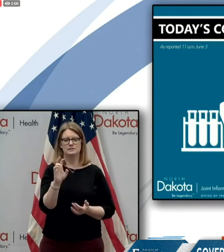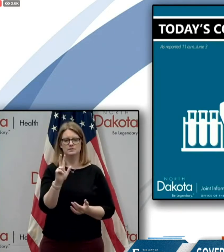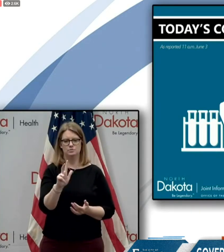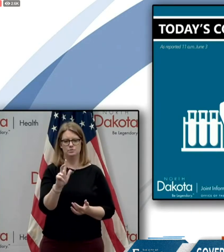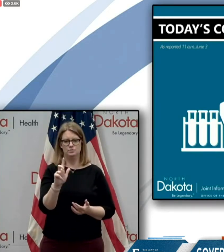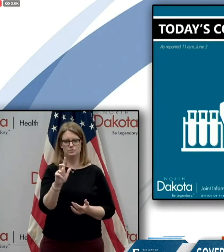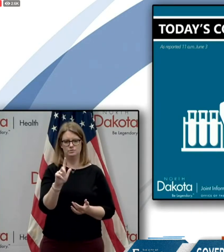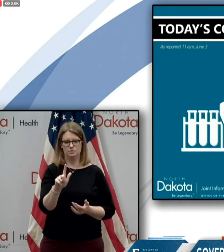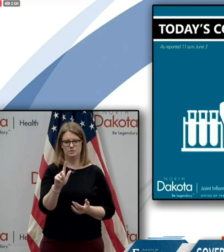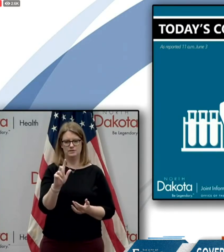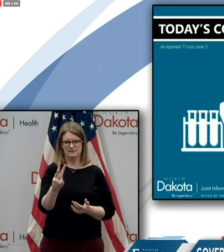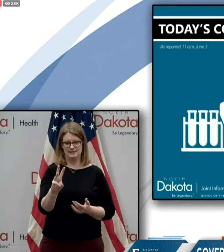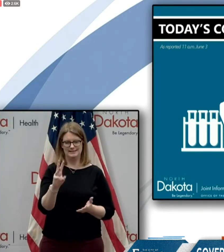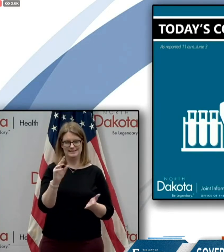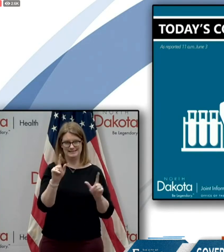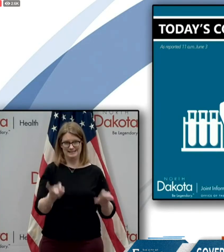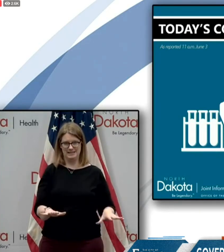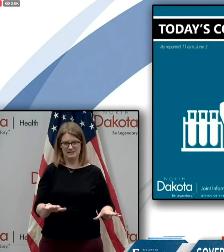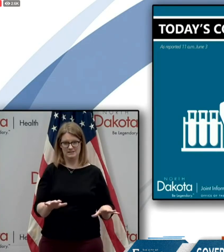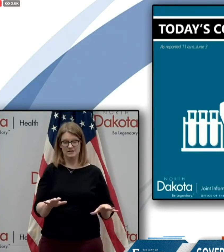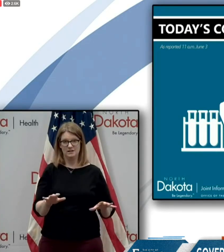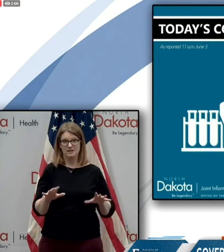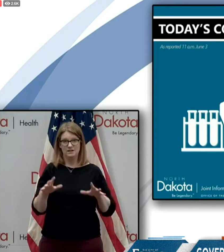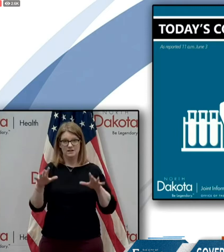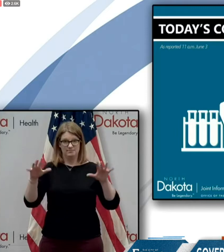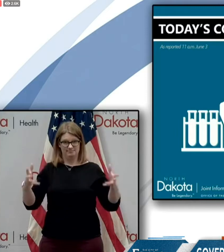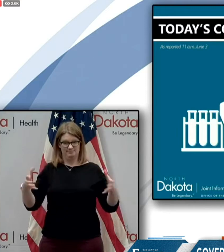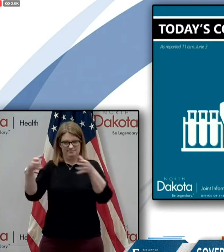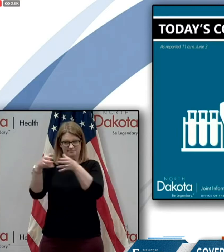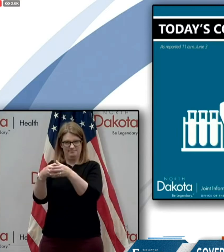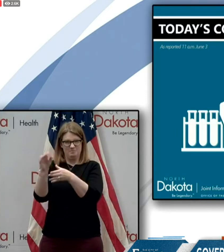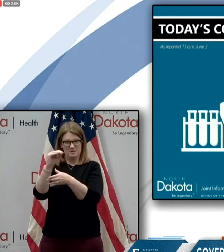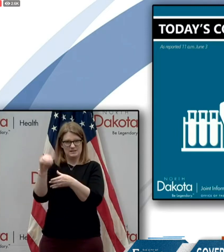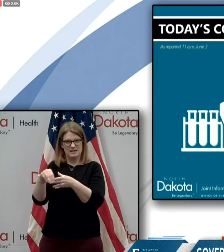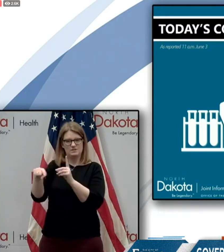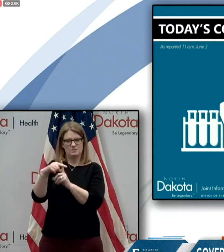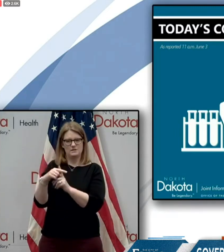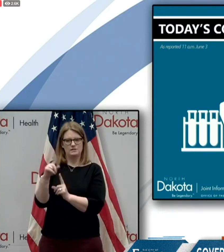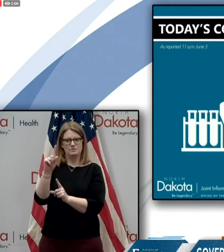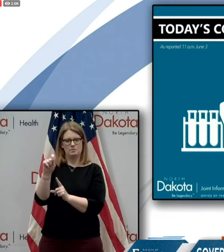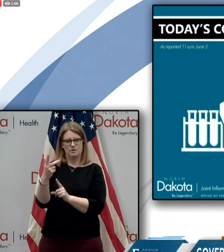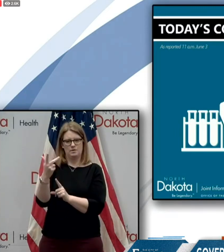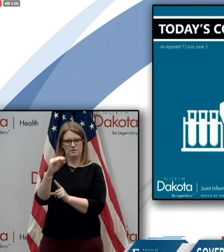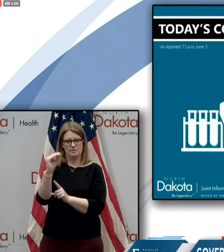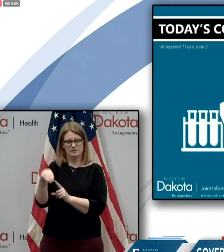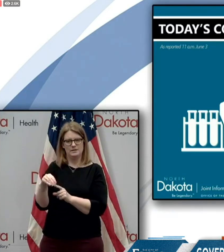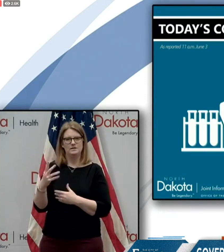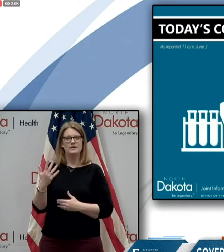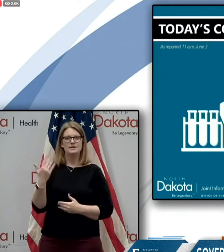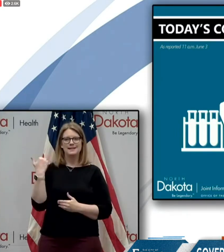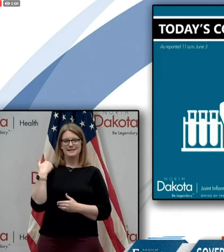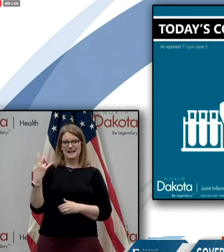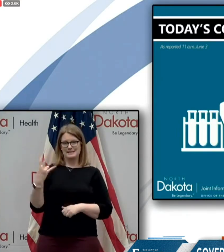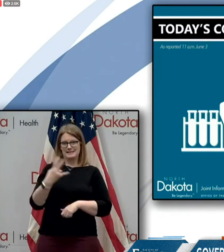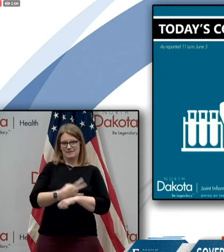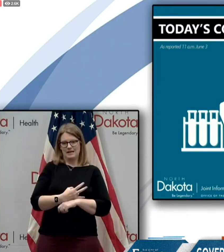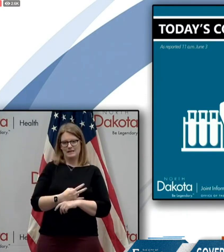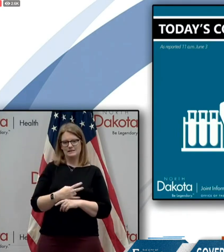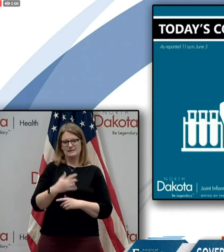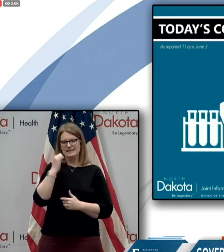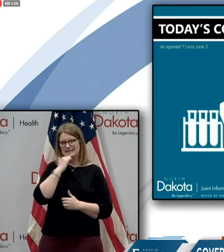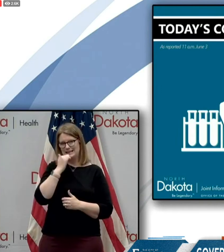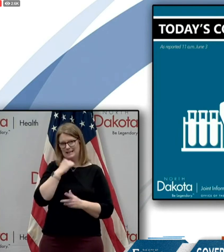tests, that's a 1.3% rate. But 5 of the last 7 days have had a daily positive